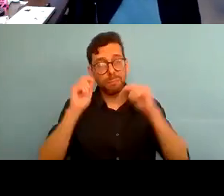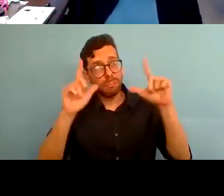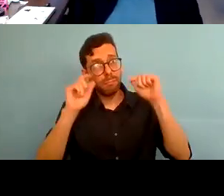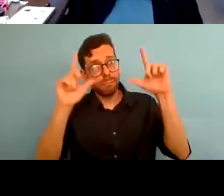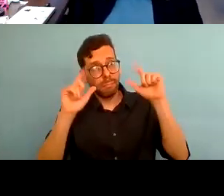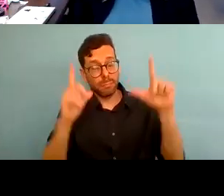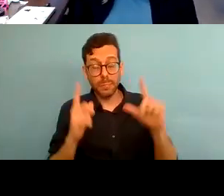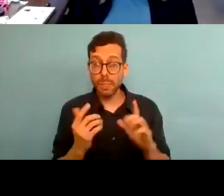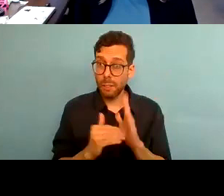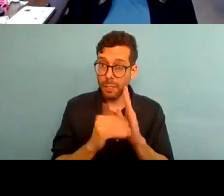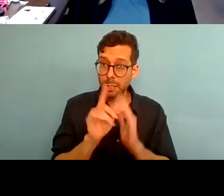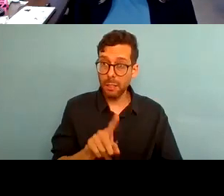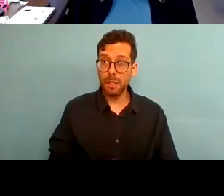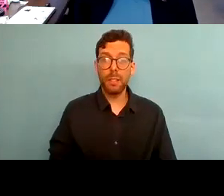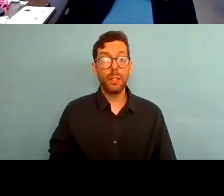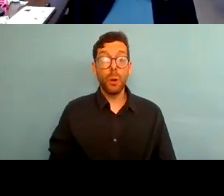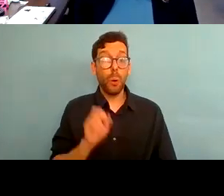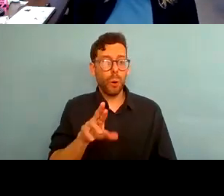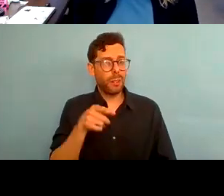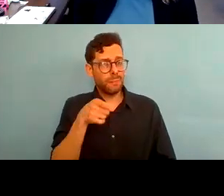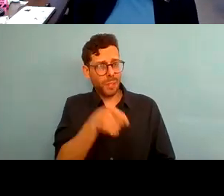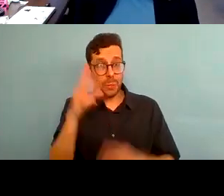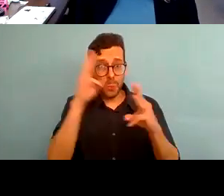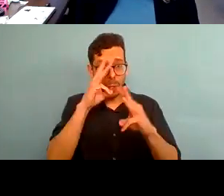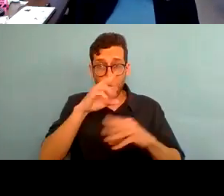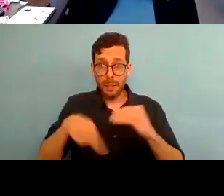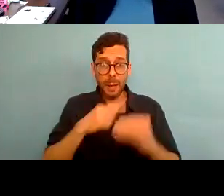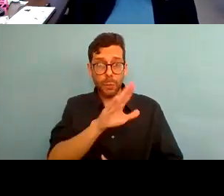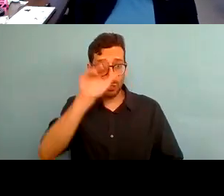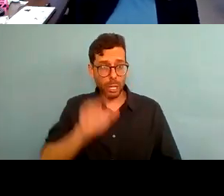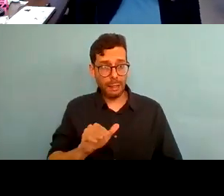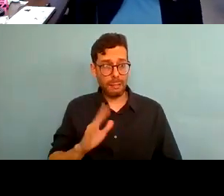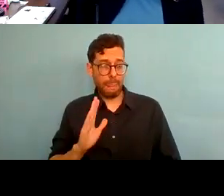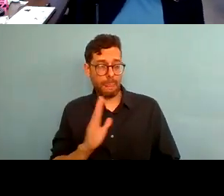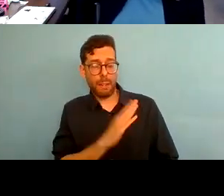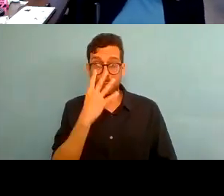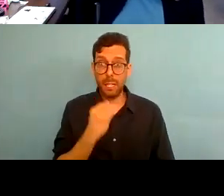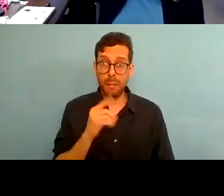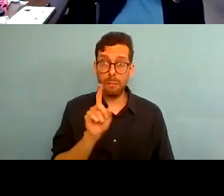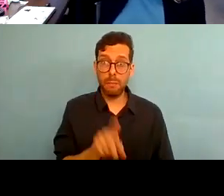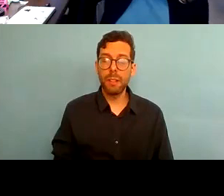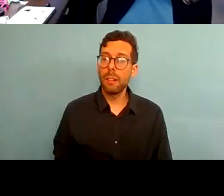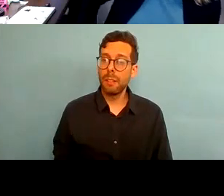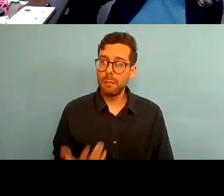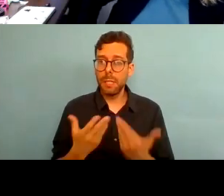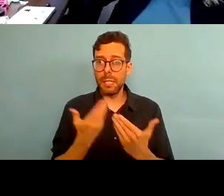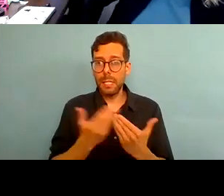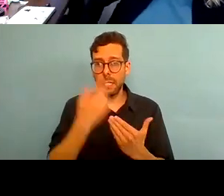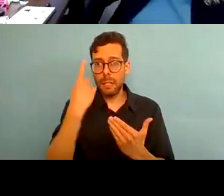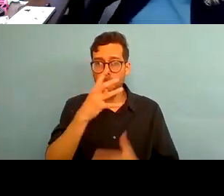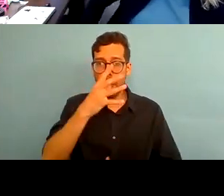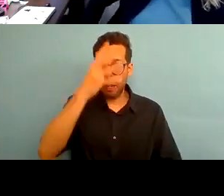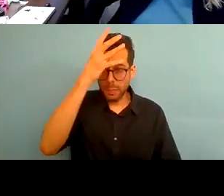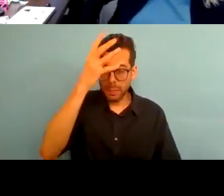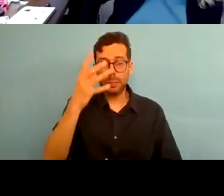hey, any worries about your child's sleep? Again, very easy for a parent or even a person with autism or a person